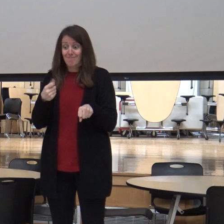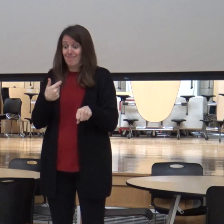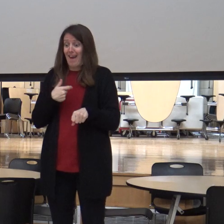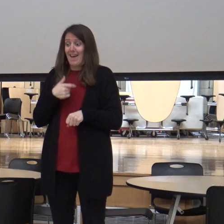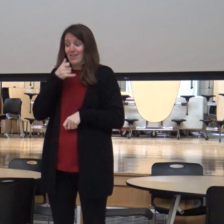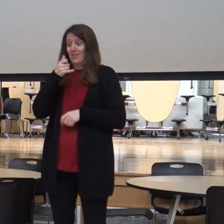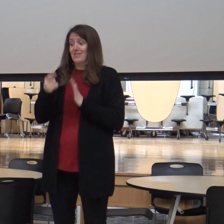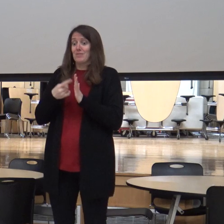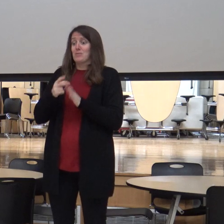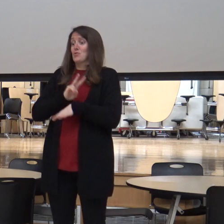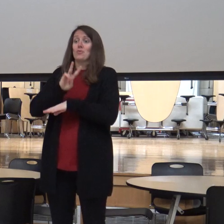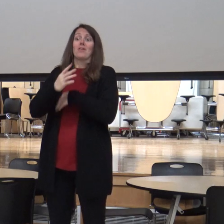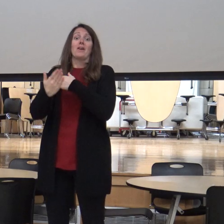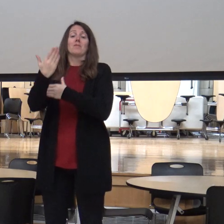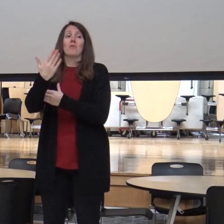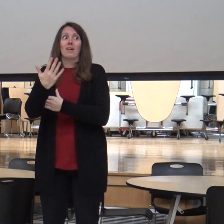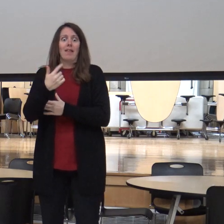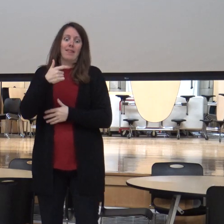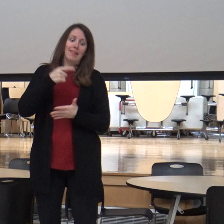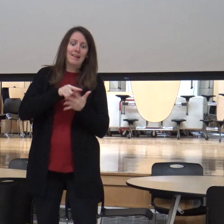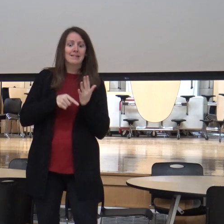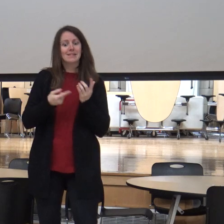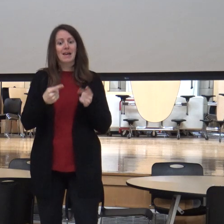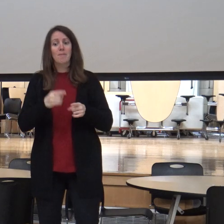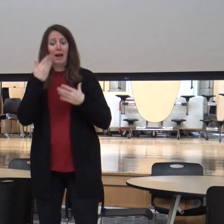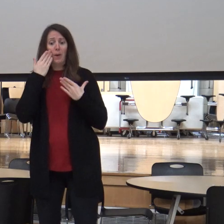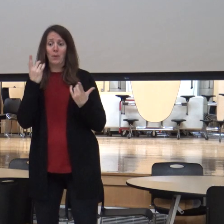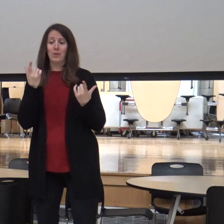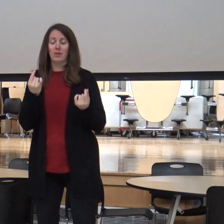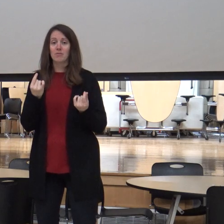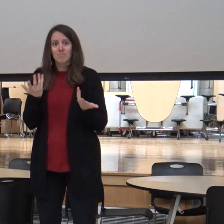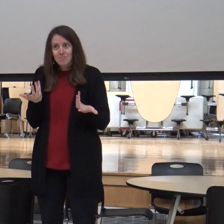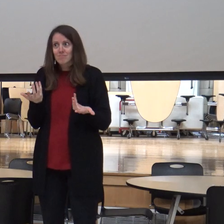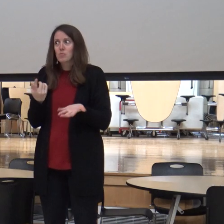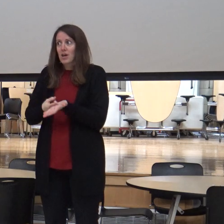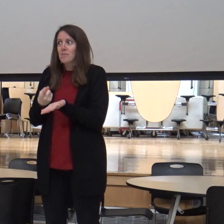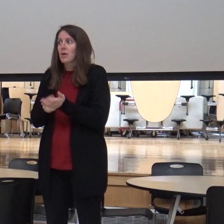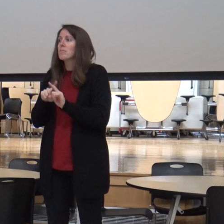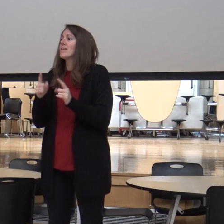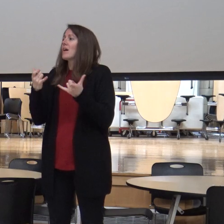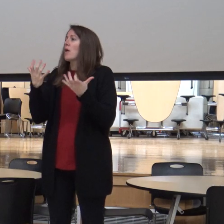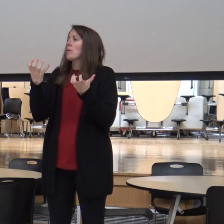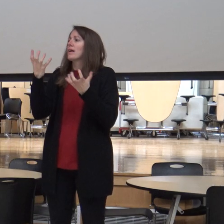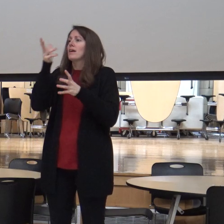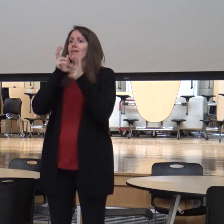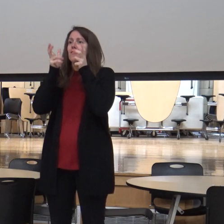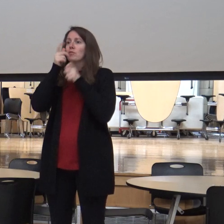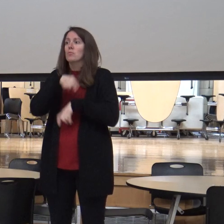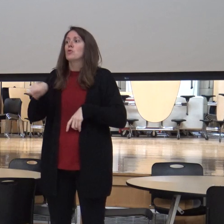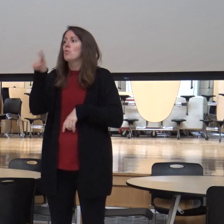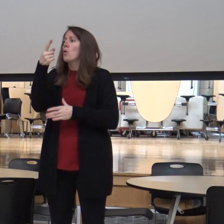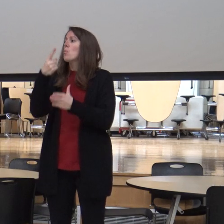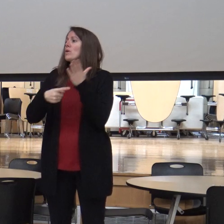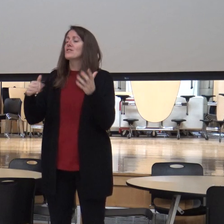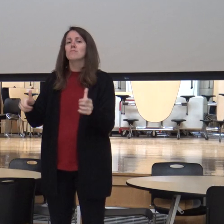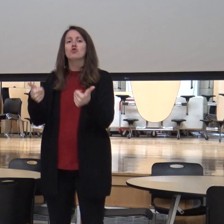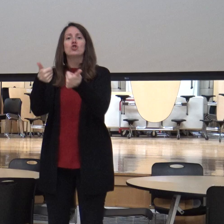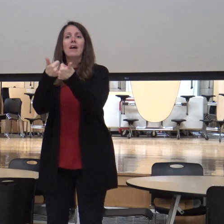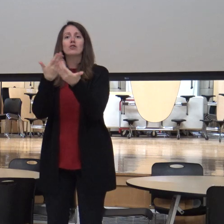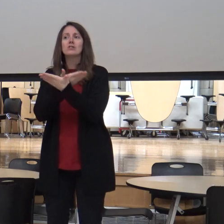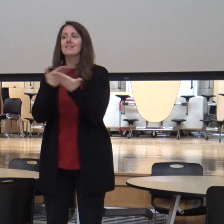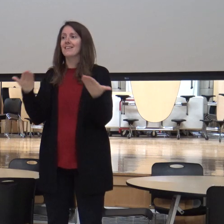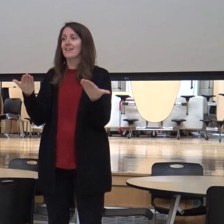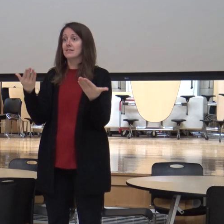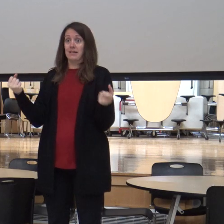on. Right. Let's chat about that. But I want to hear from you guys. What are your guys' challenges? What are the things